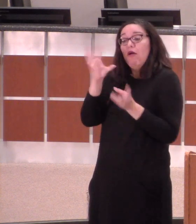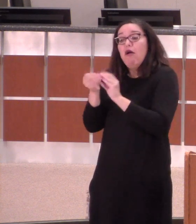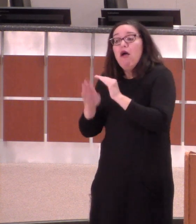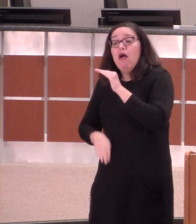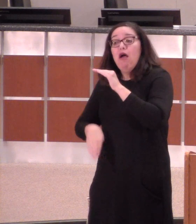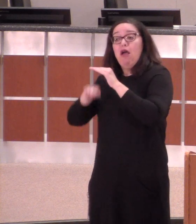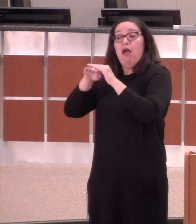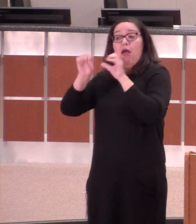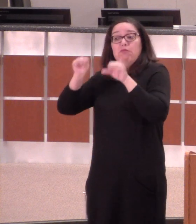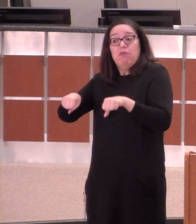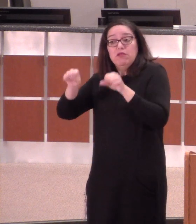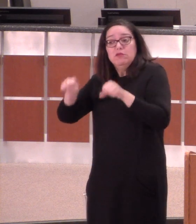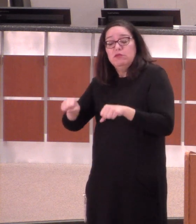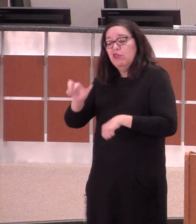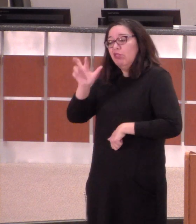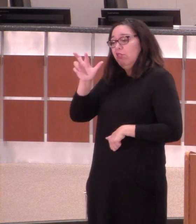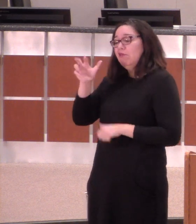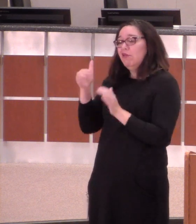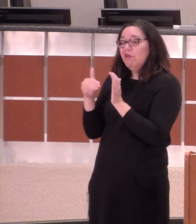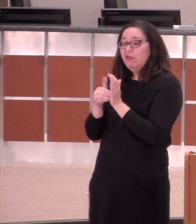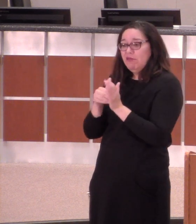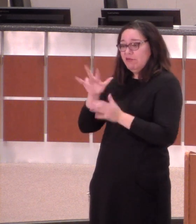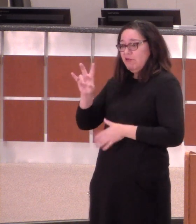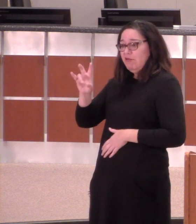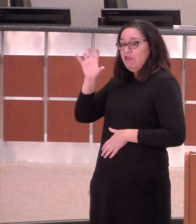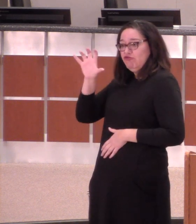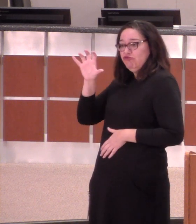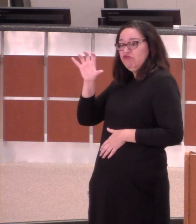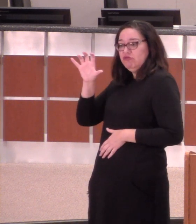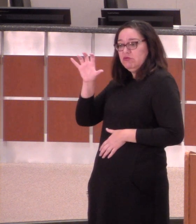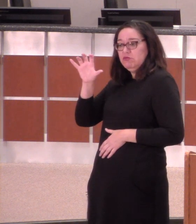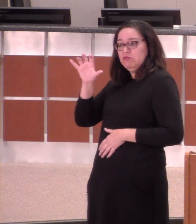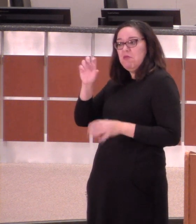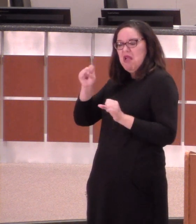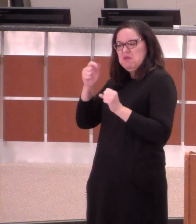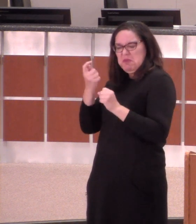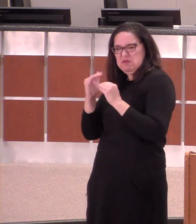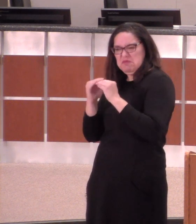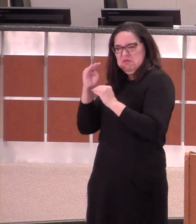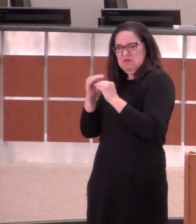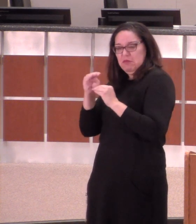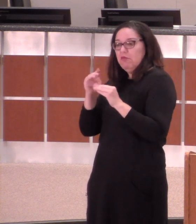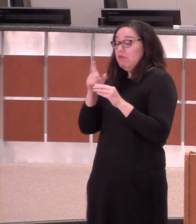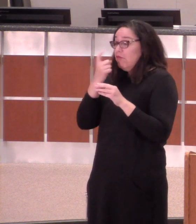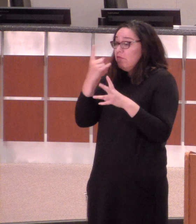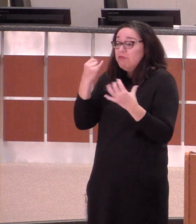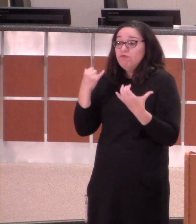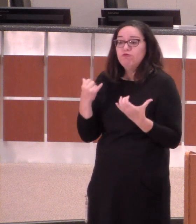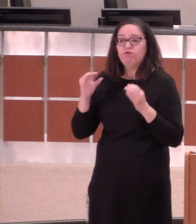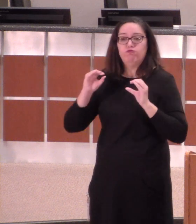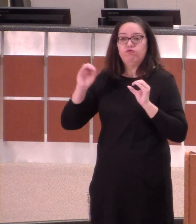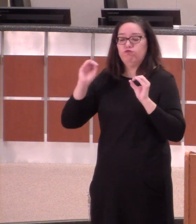3,700, a little bit more than 3,700. And at this time, there are no plans to